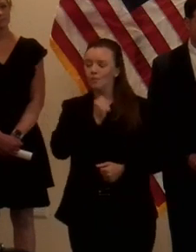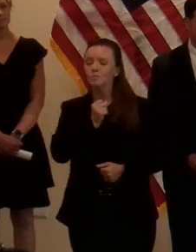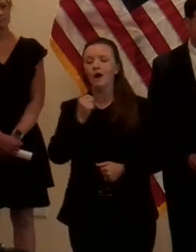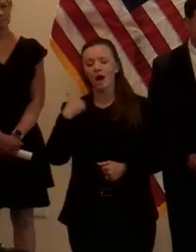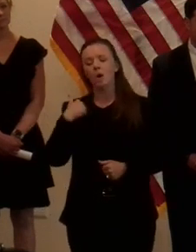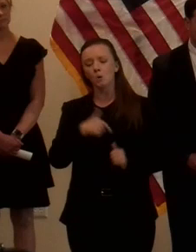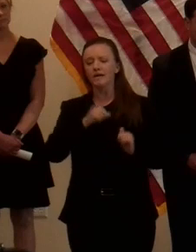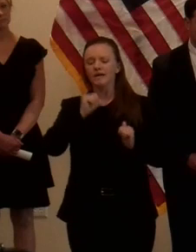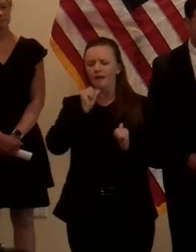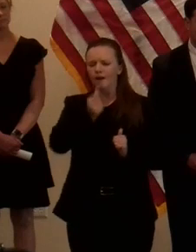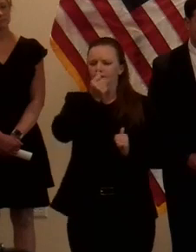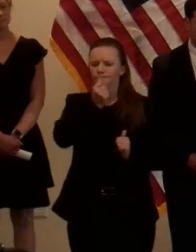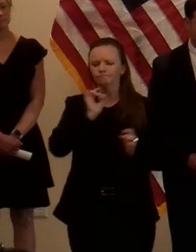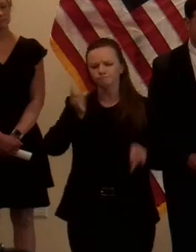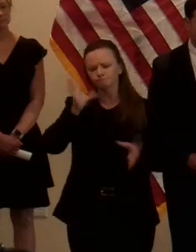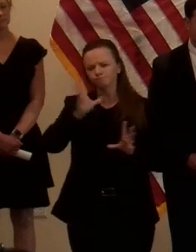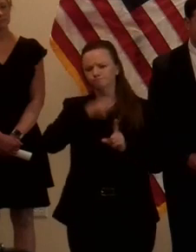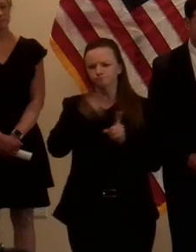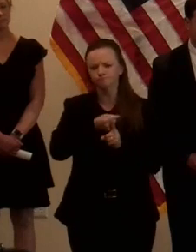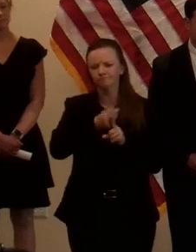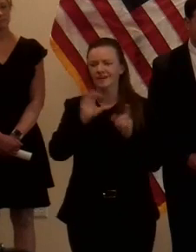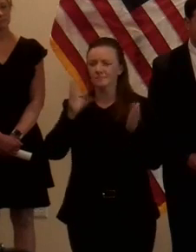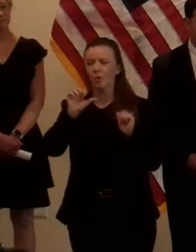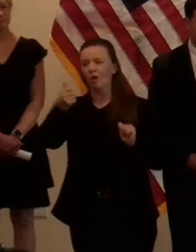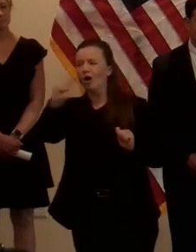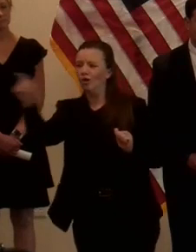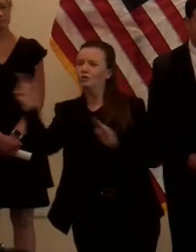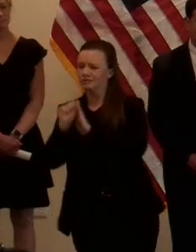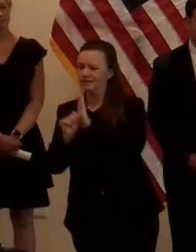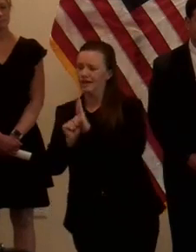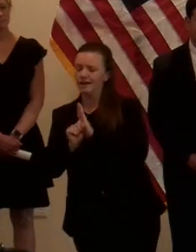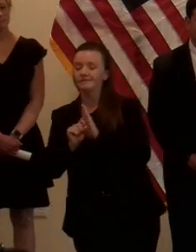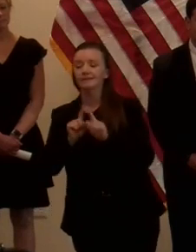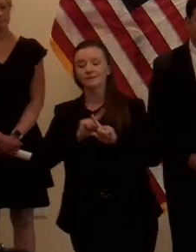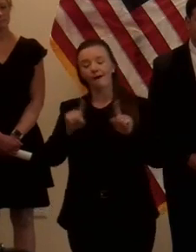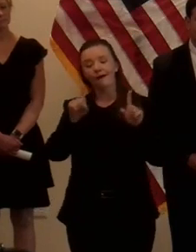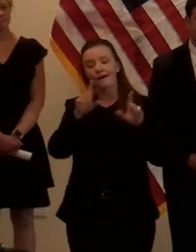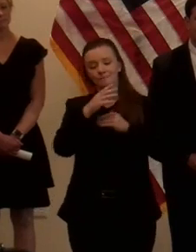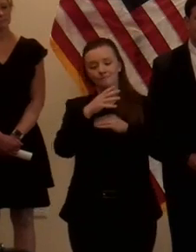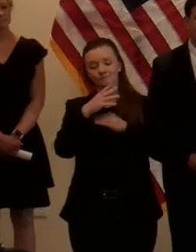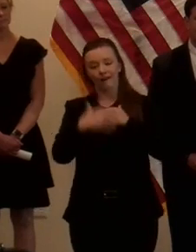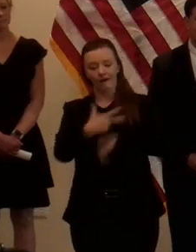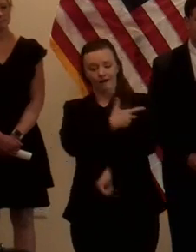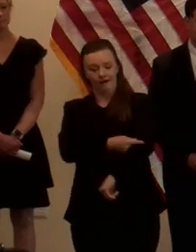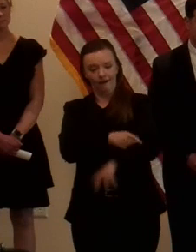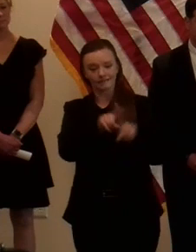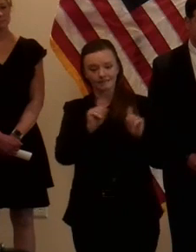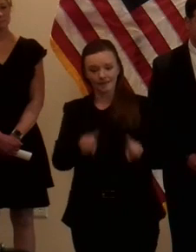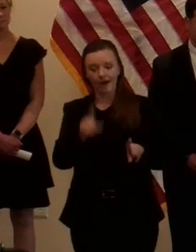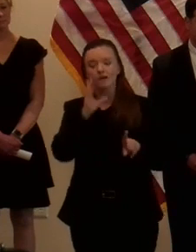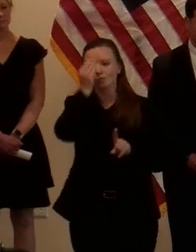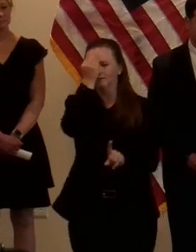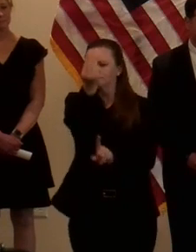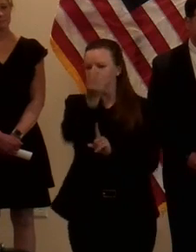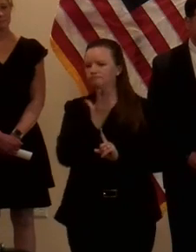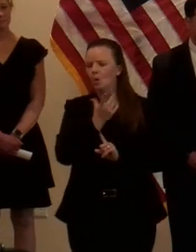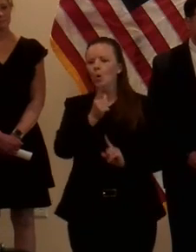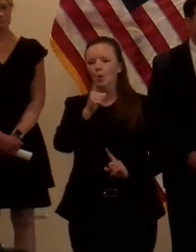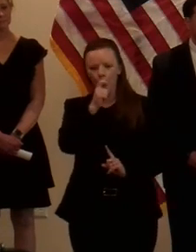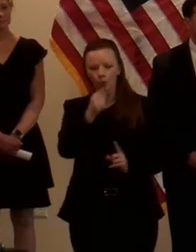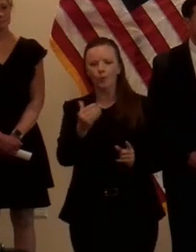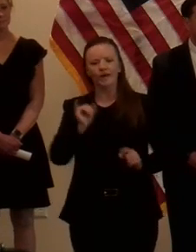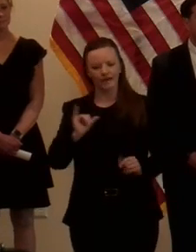other states in this great country. But this blood test will be able to inform us about who has